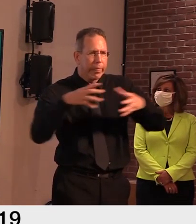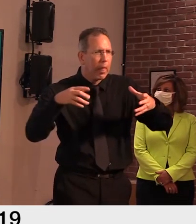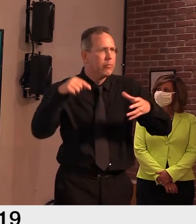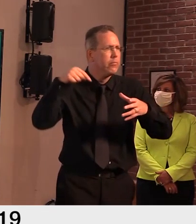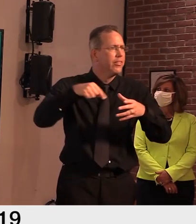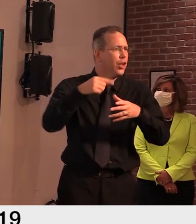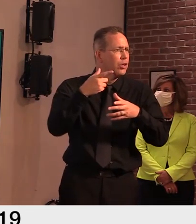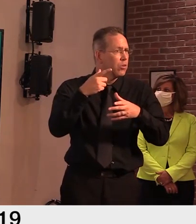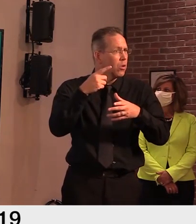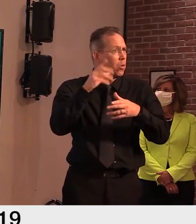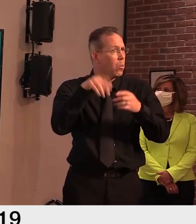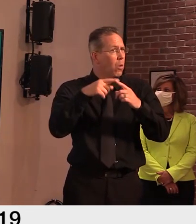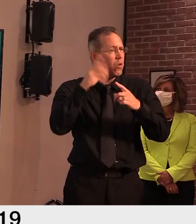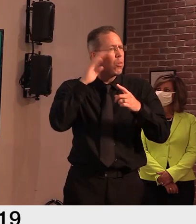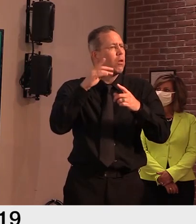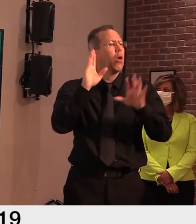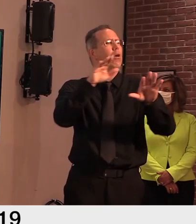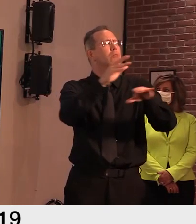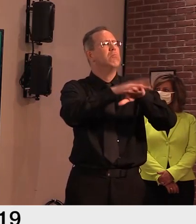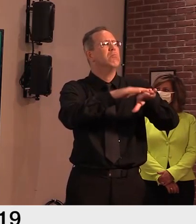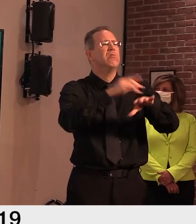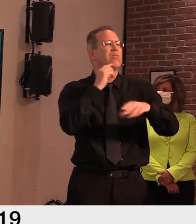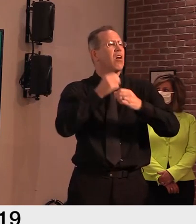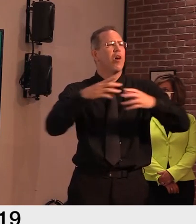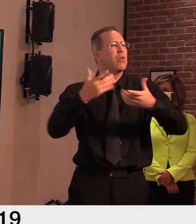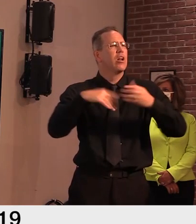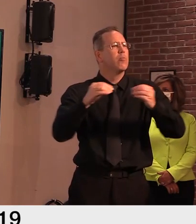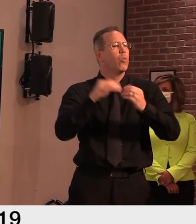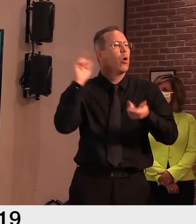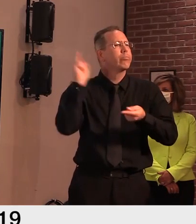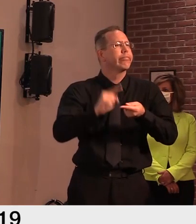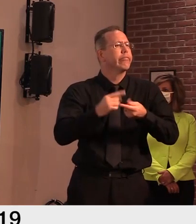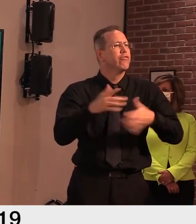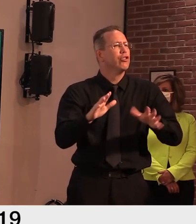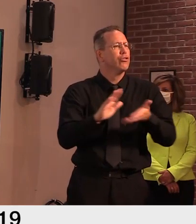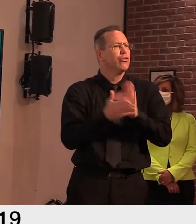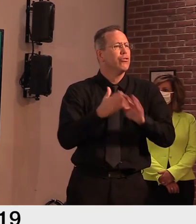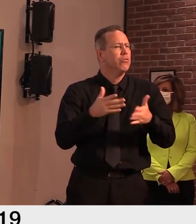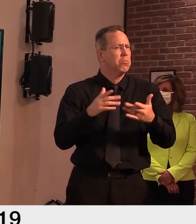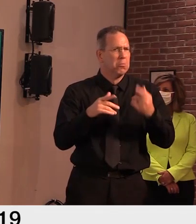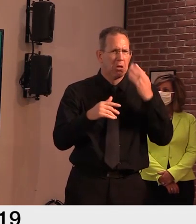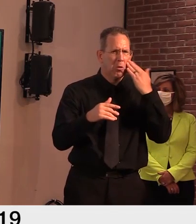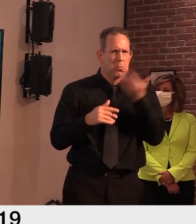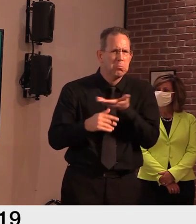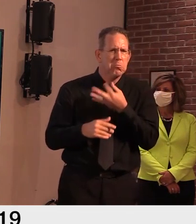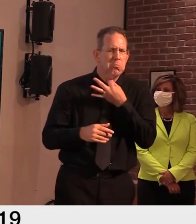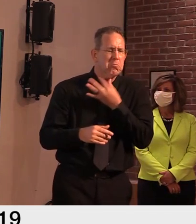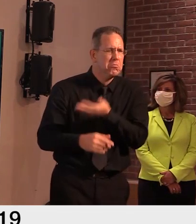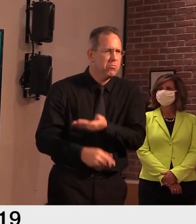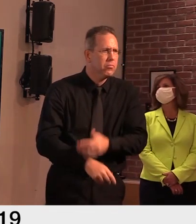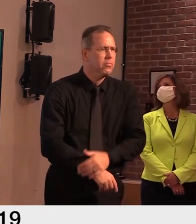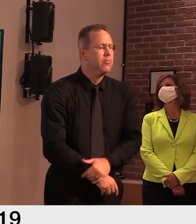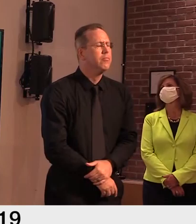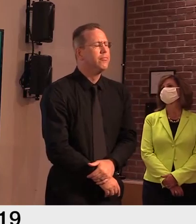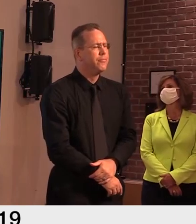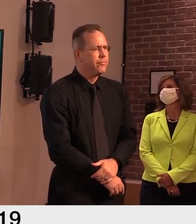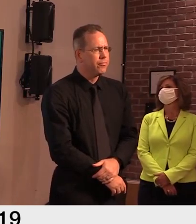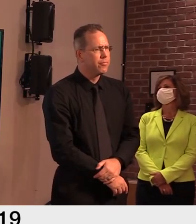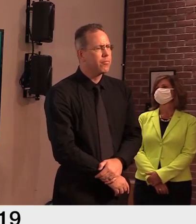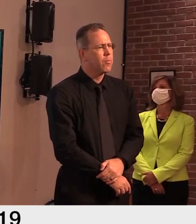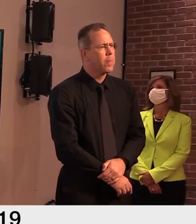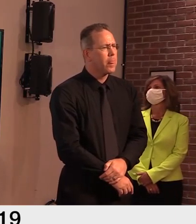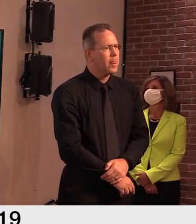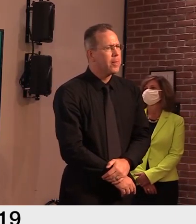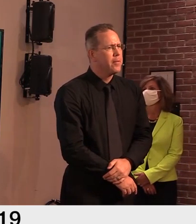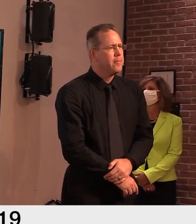How much longer this outbreak may go on? I imagine, you know, you have a lot of the contacts, you know, that you're watching. So at some point, one